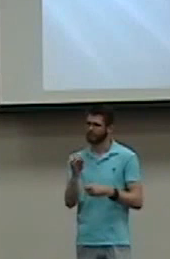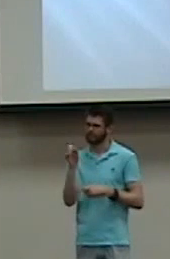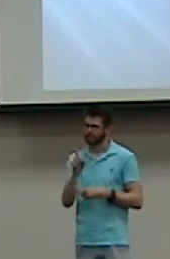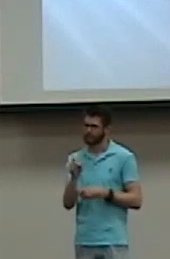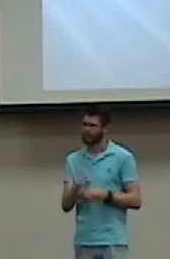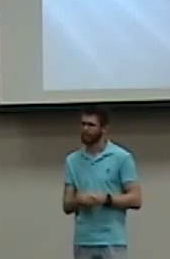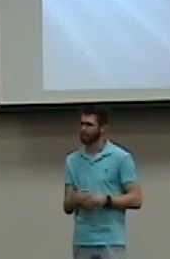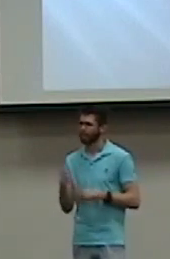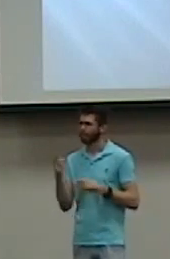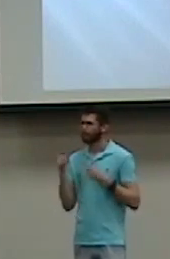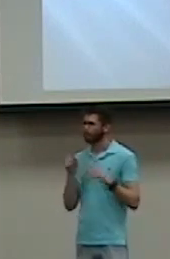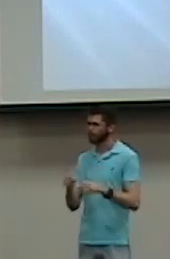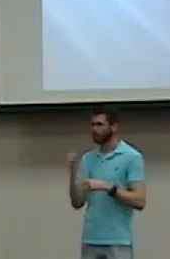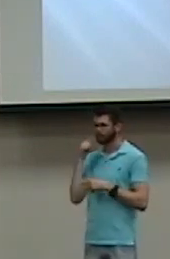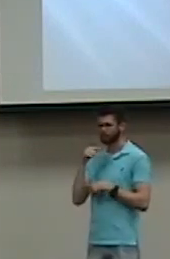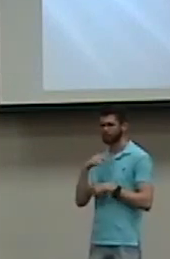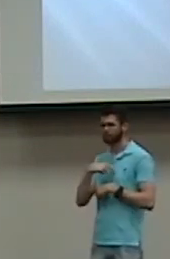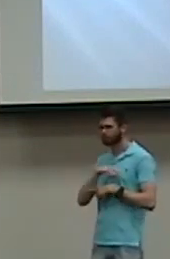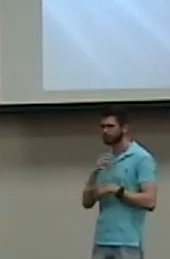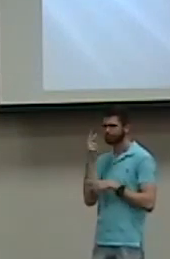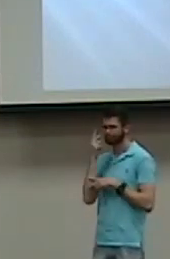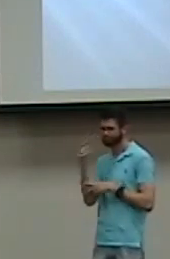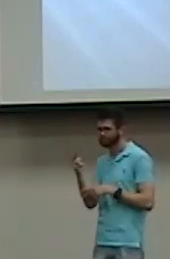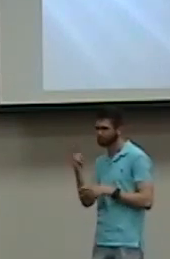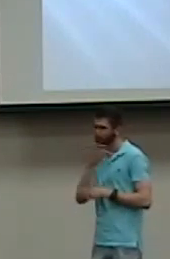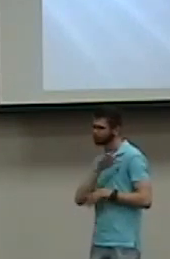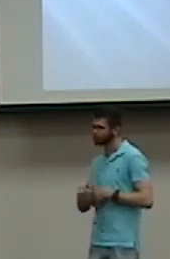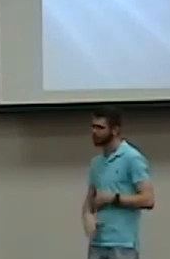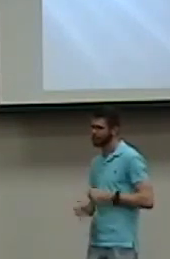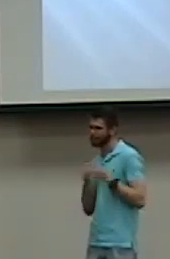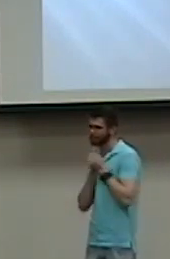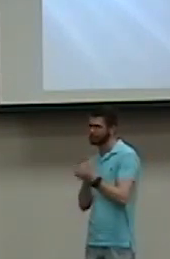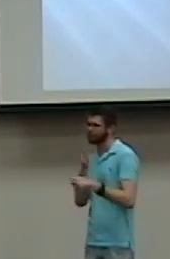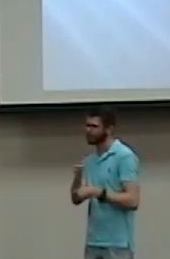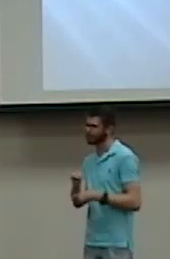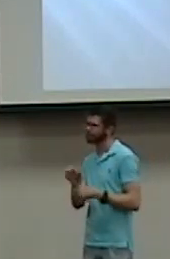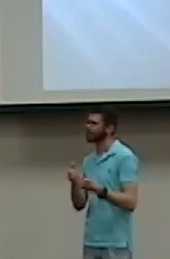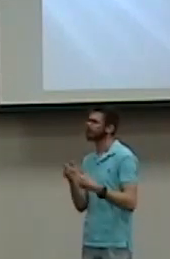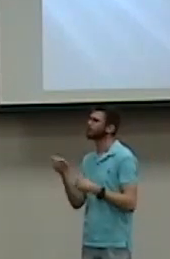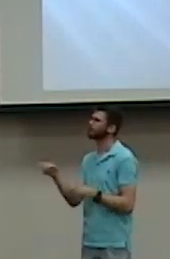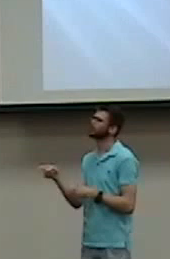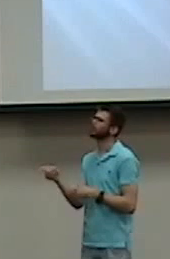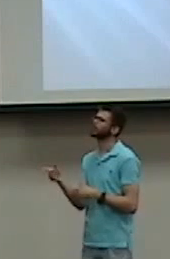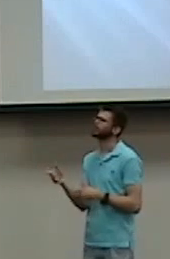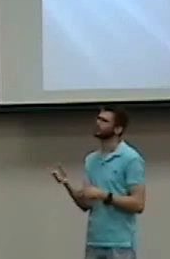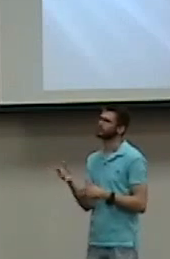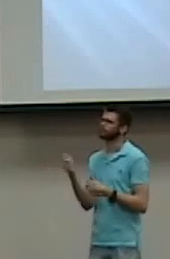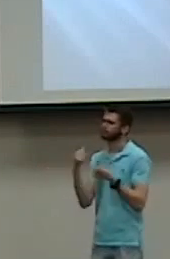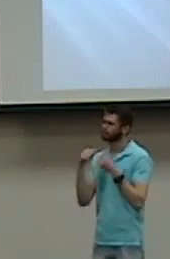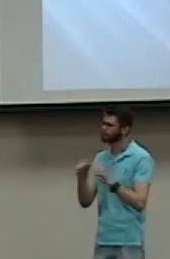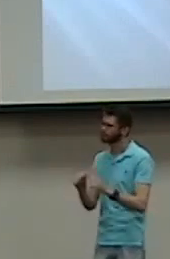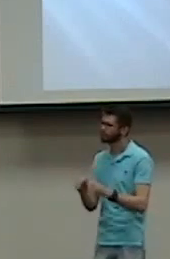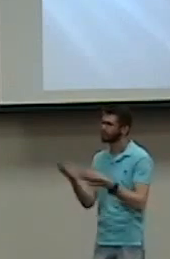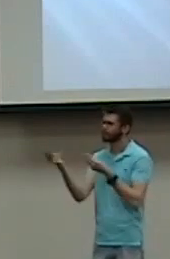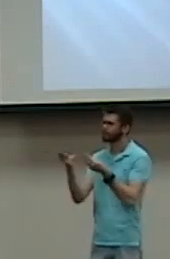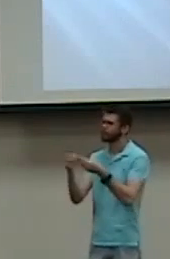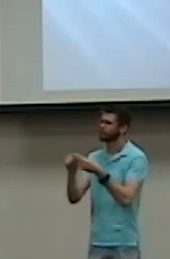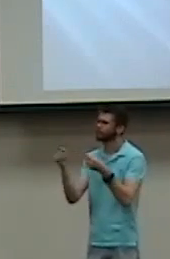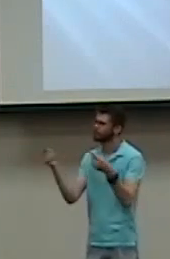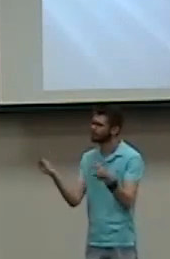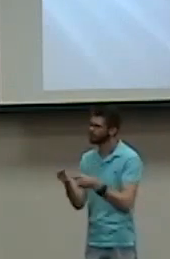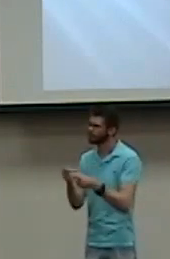Christ, as we follow Him, how will you try to minister to the hurting? How will